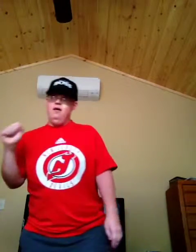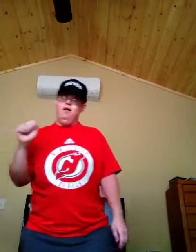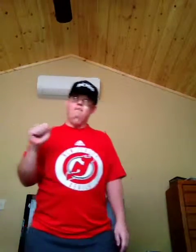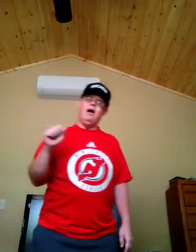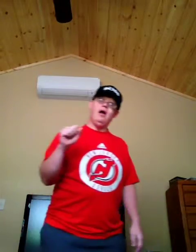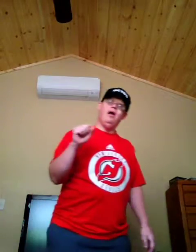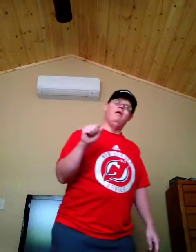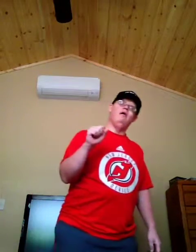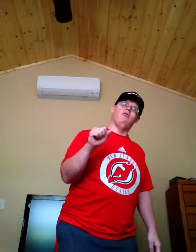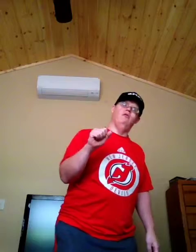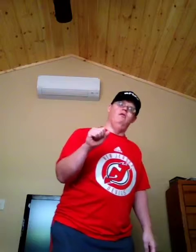My cousin,